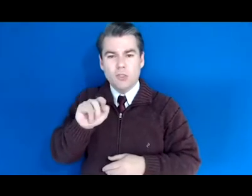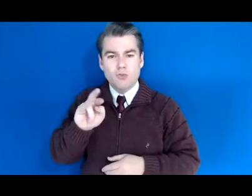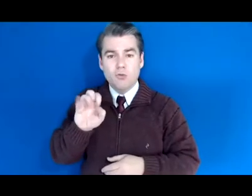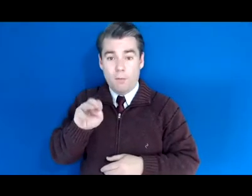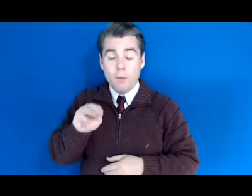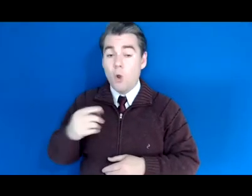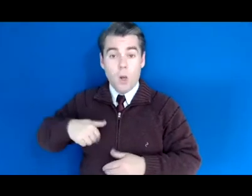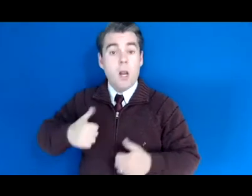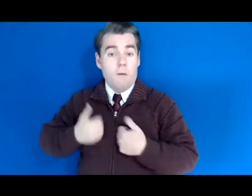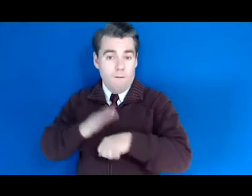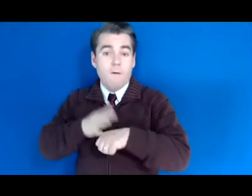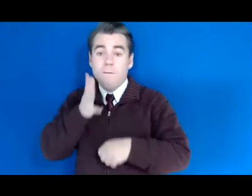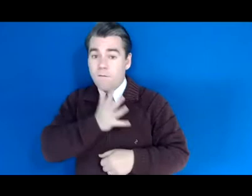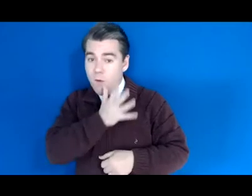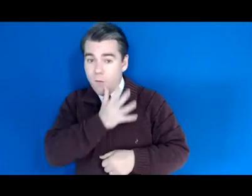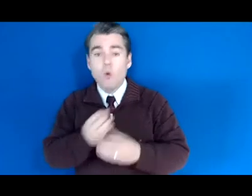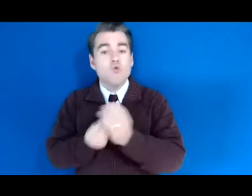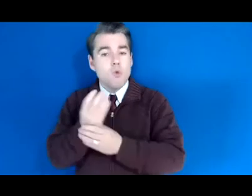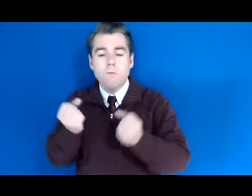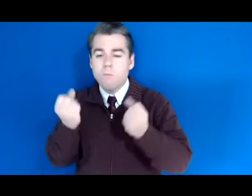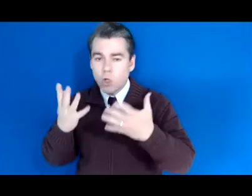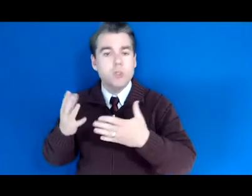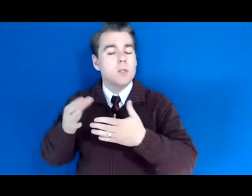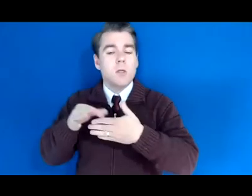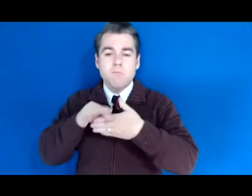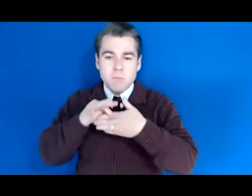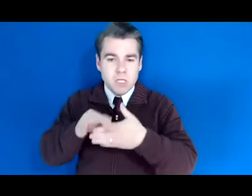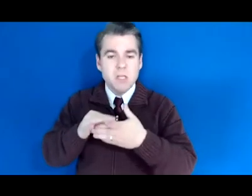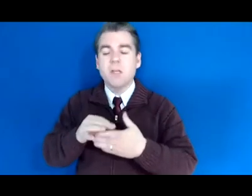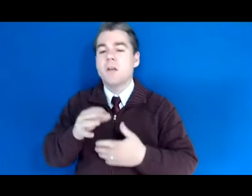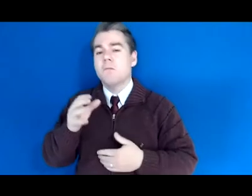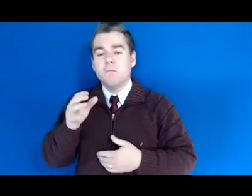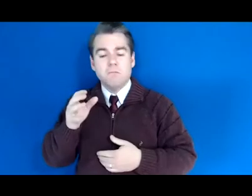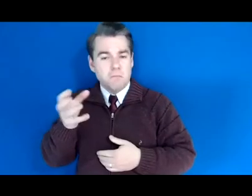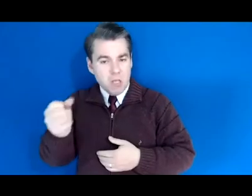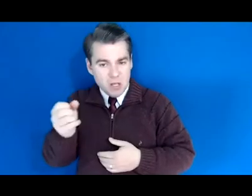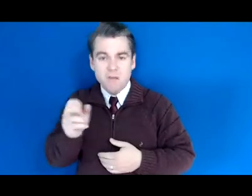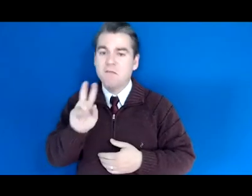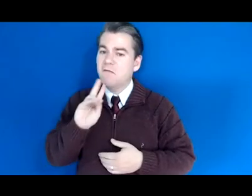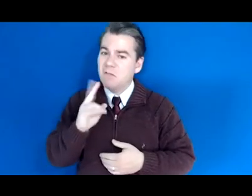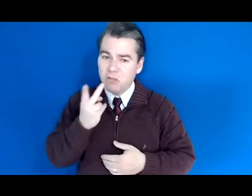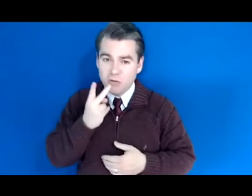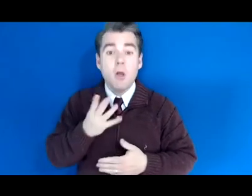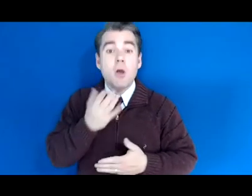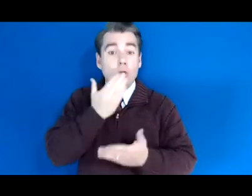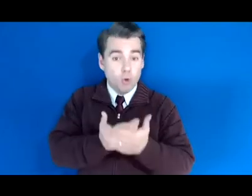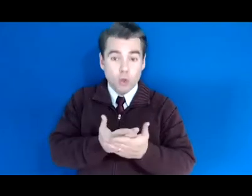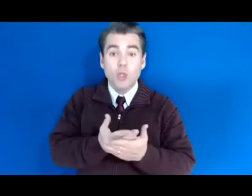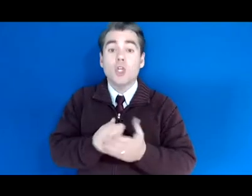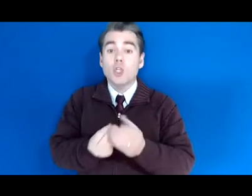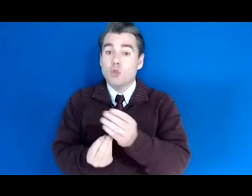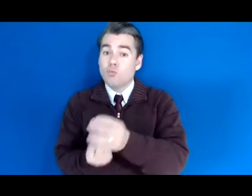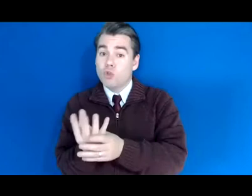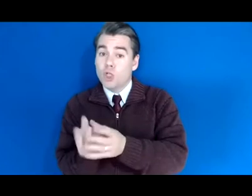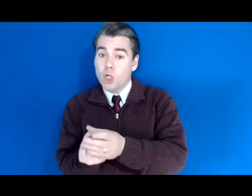much of our own meat, milk, and vegetables, and have both good spring and well water to boot.